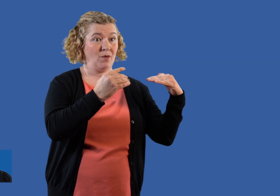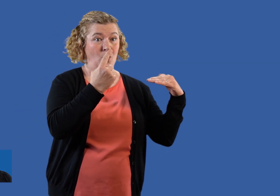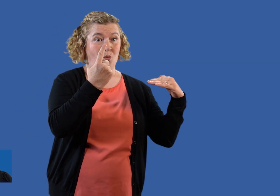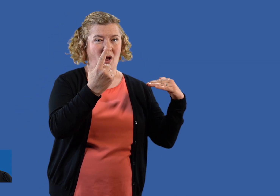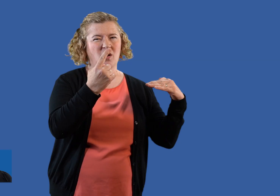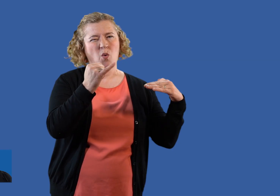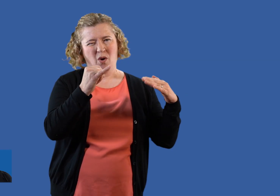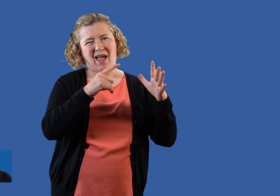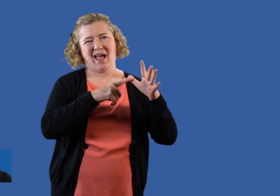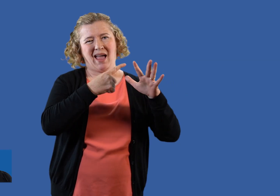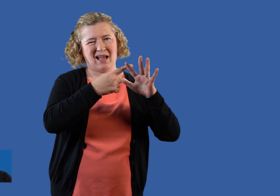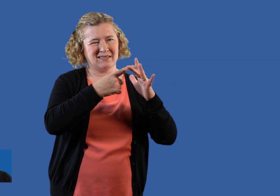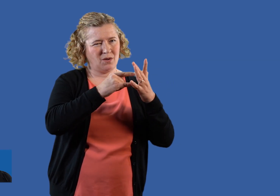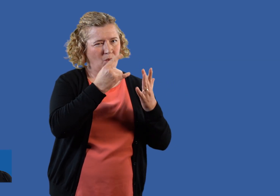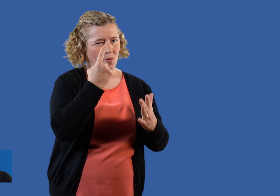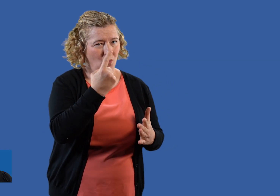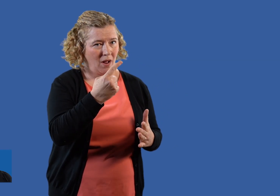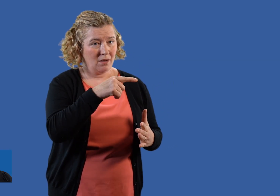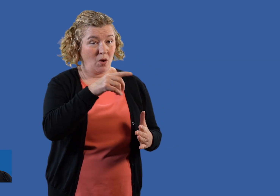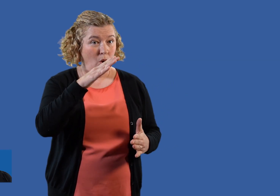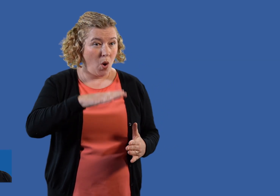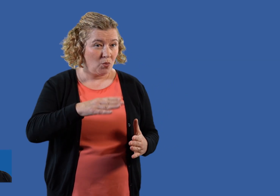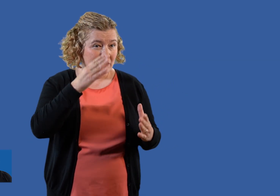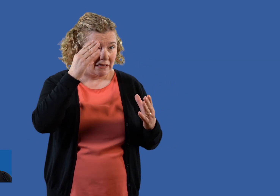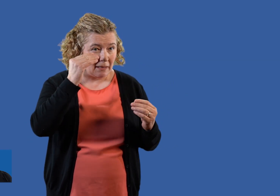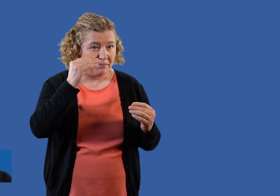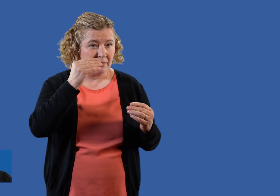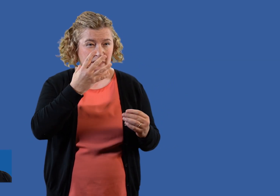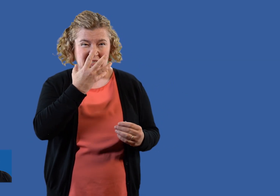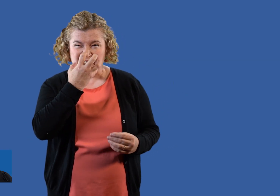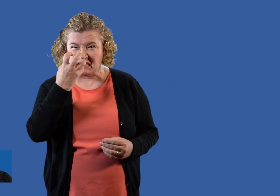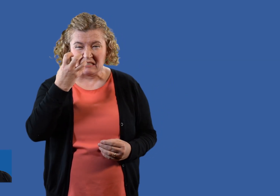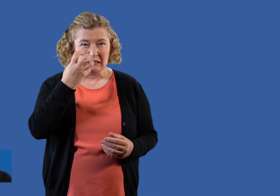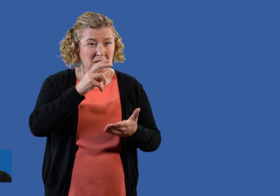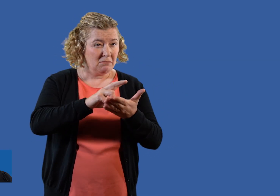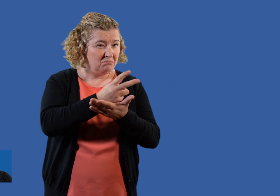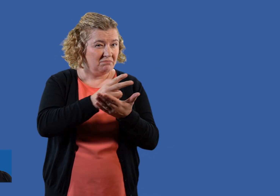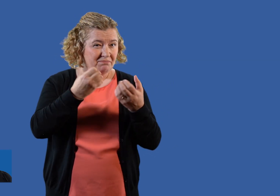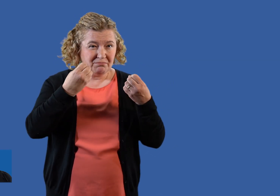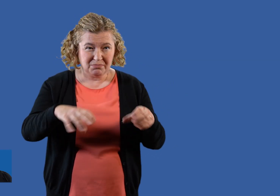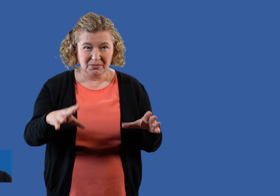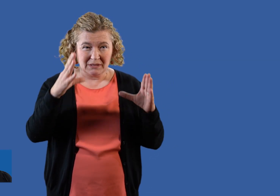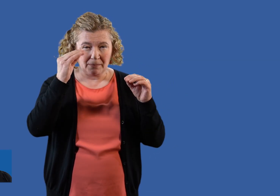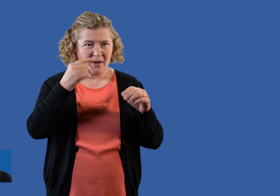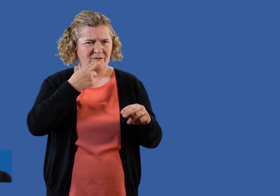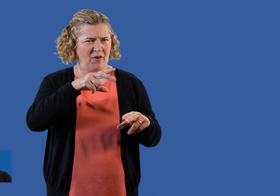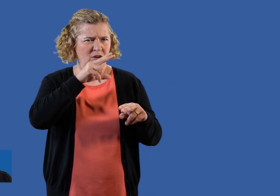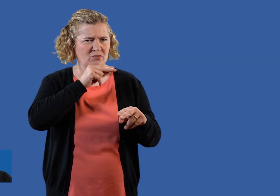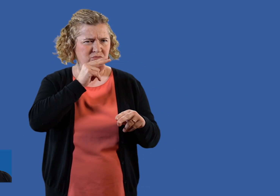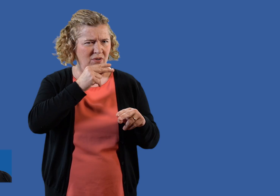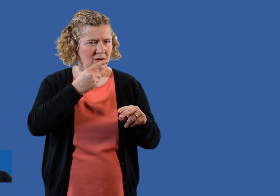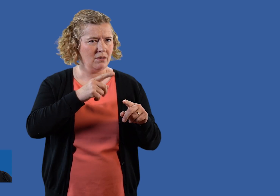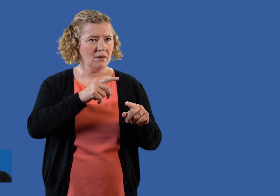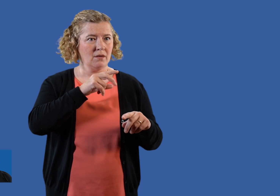So axis 1 is there's low sleep, like grumpiness. Fast talk becomes an